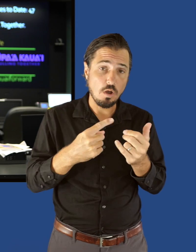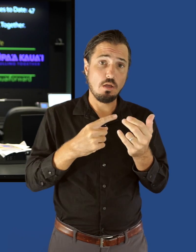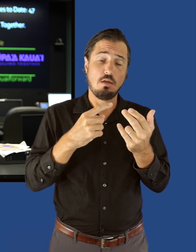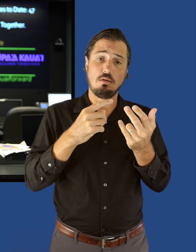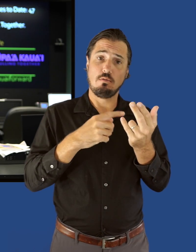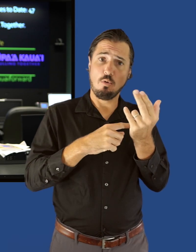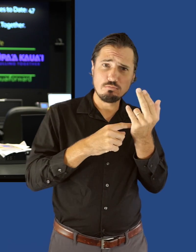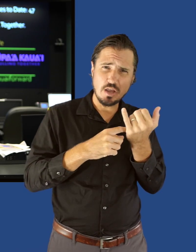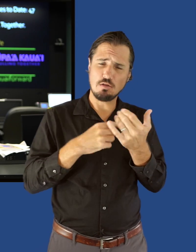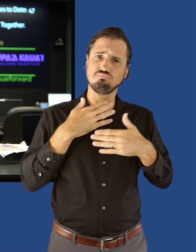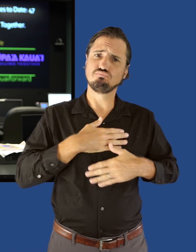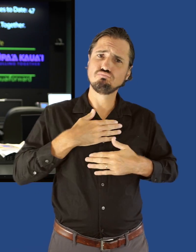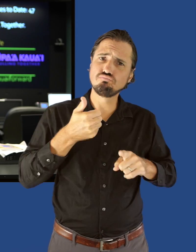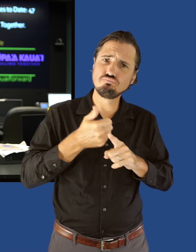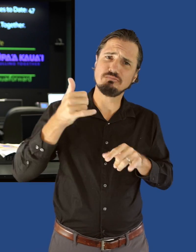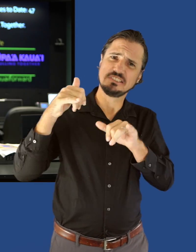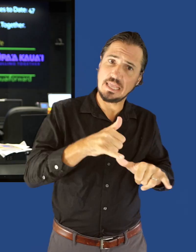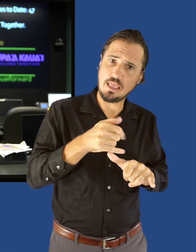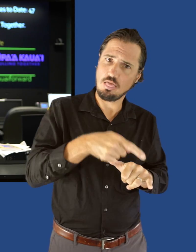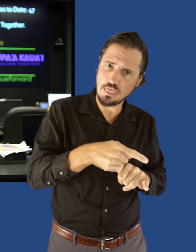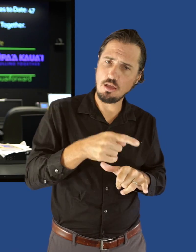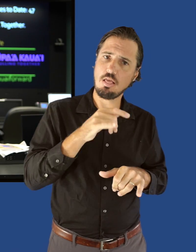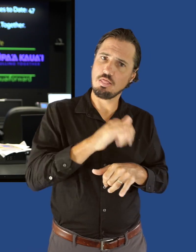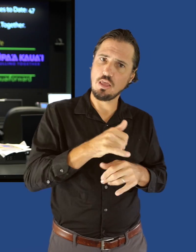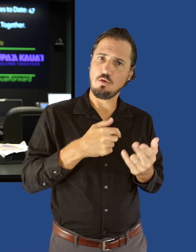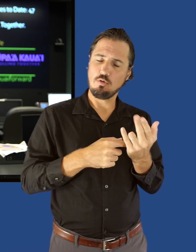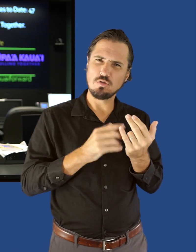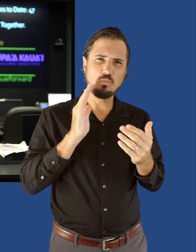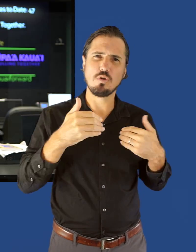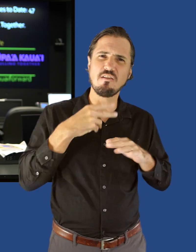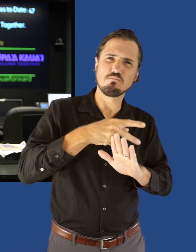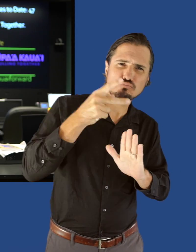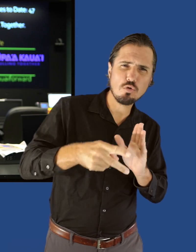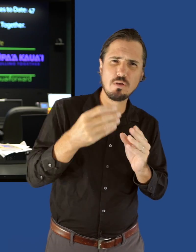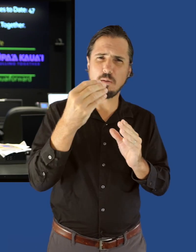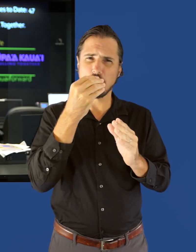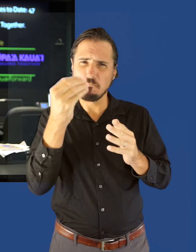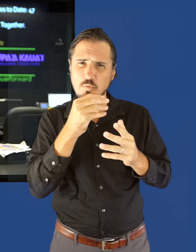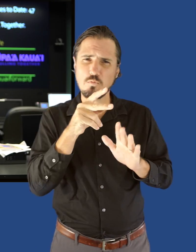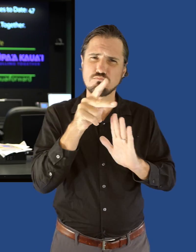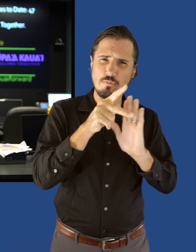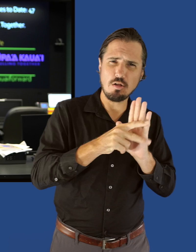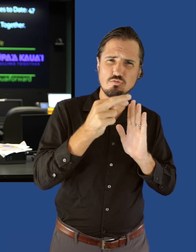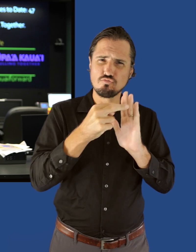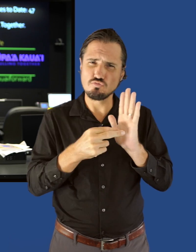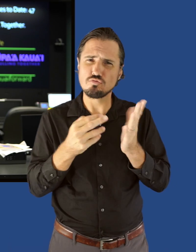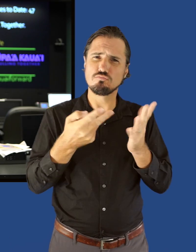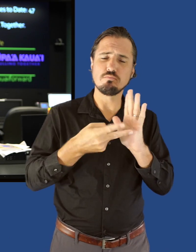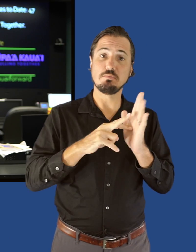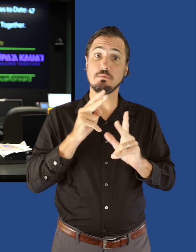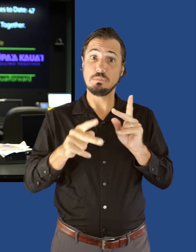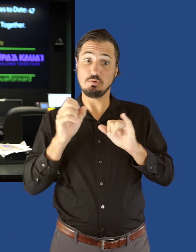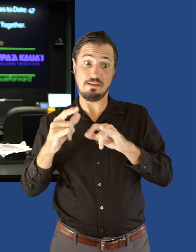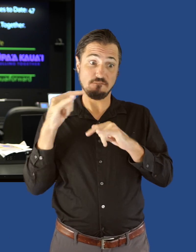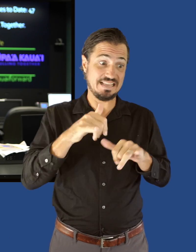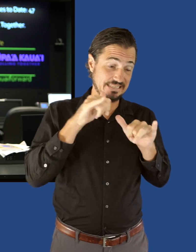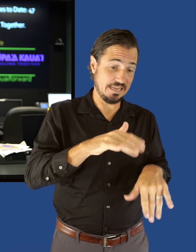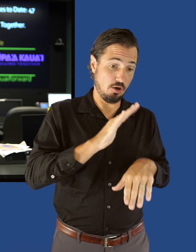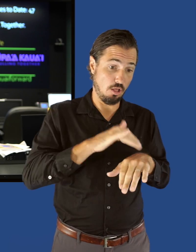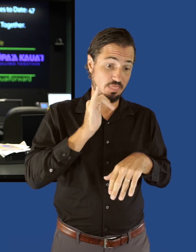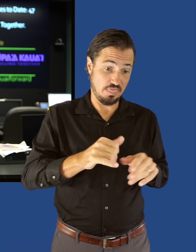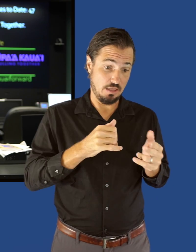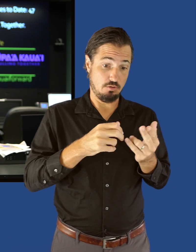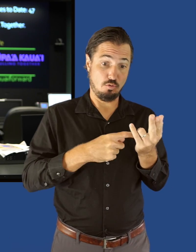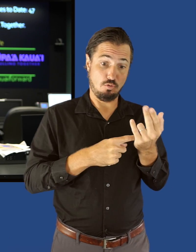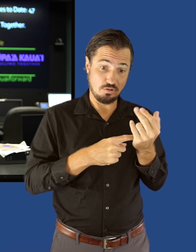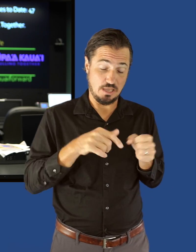programs, activities, and policies in place to provide a full vacation experience with protections in place to help